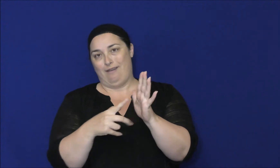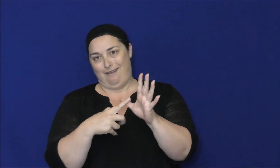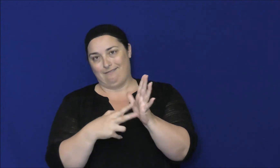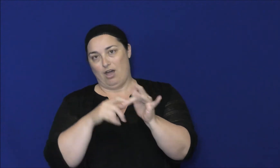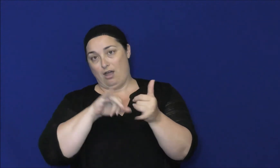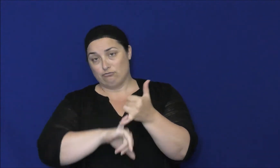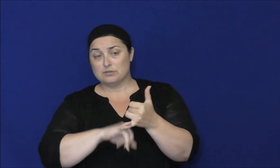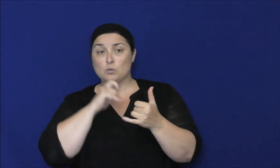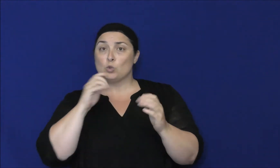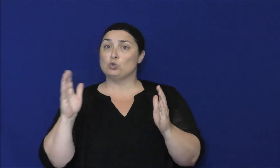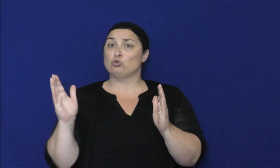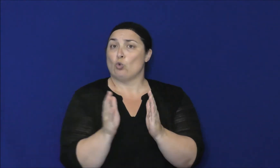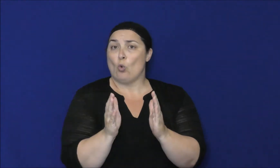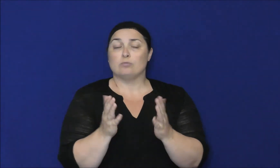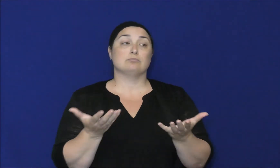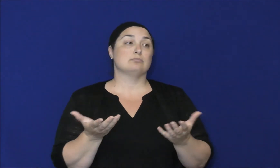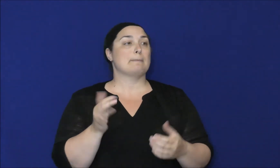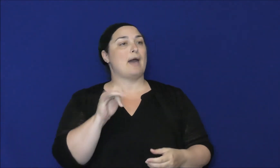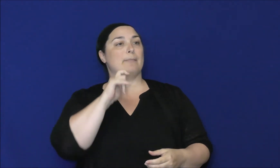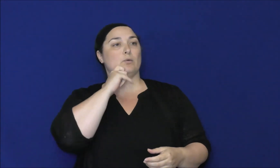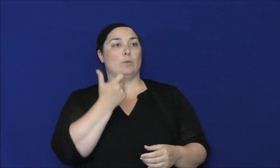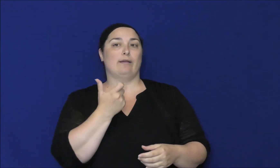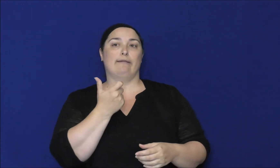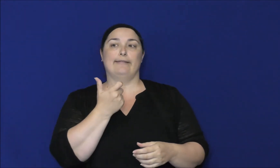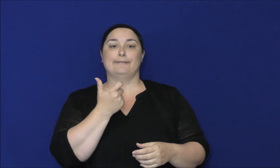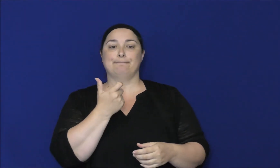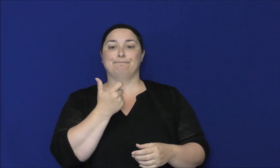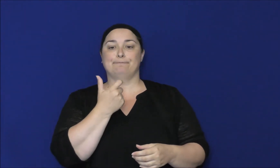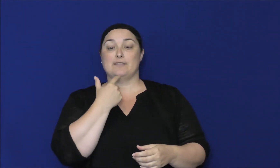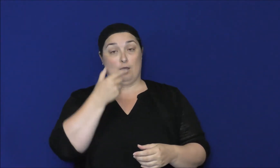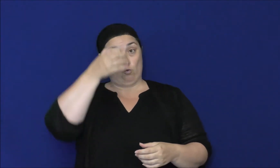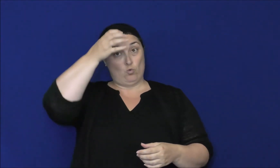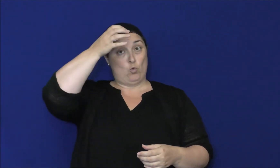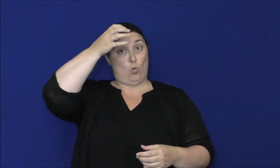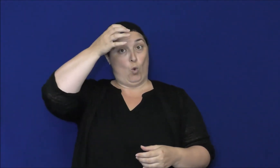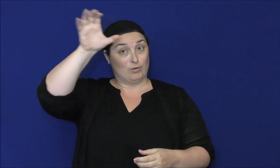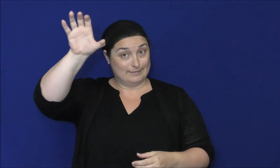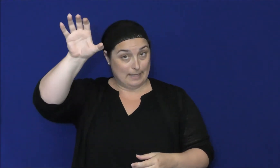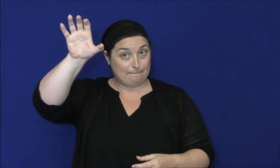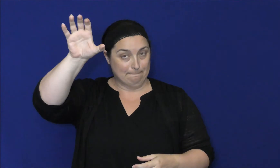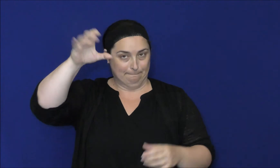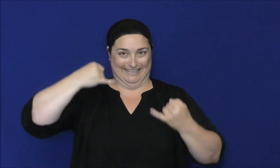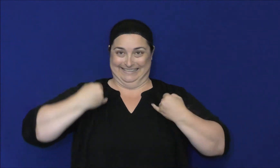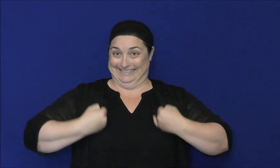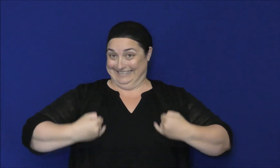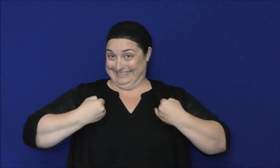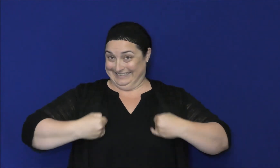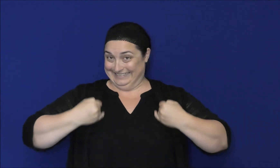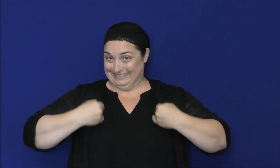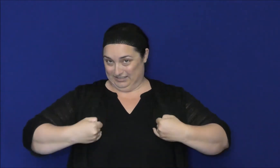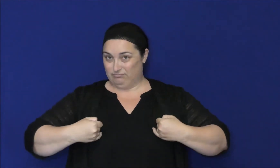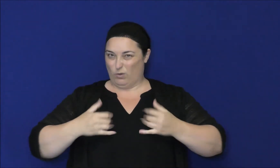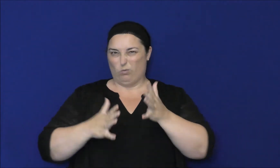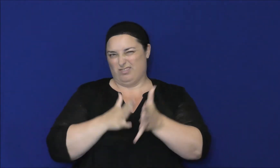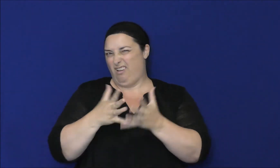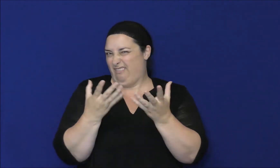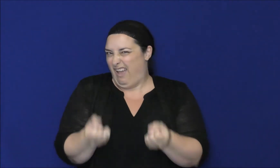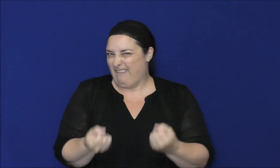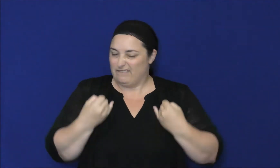shorten that. We'll introduce it as the concept. So it's a disease. So we would use the sign for illness or